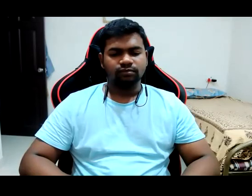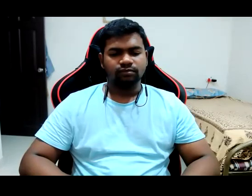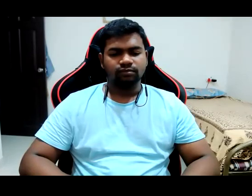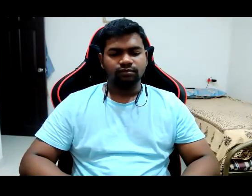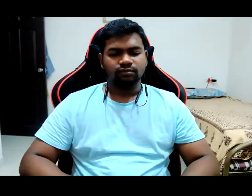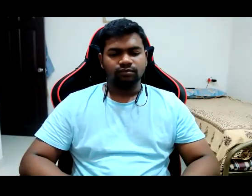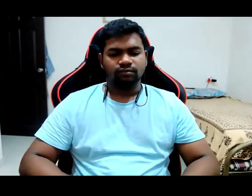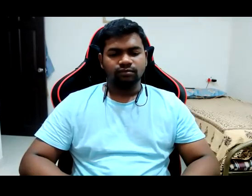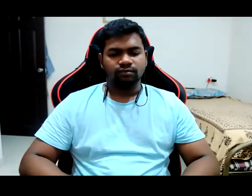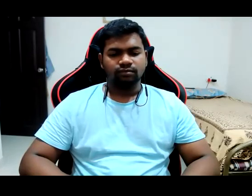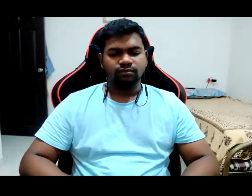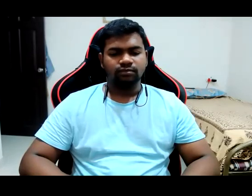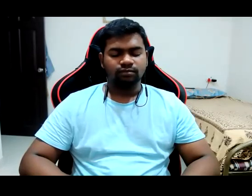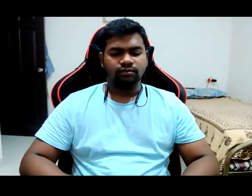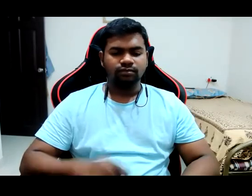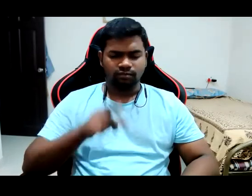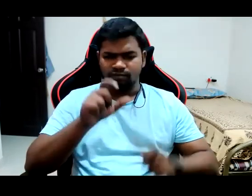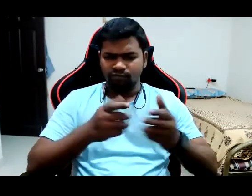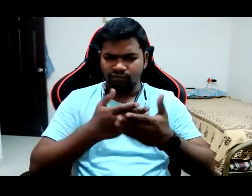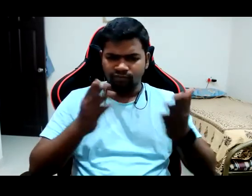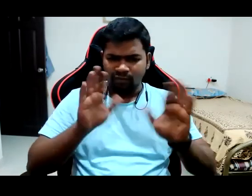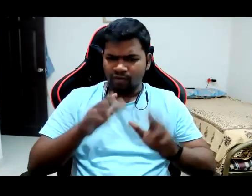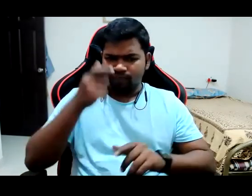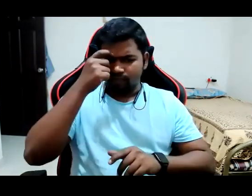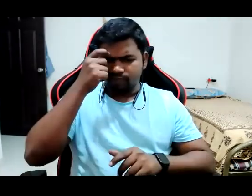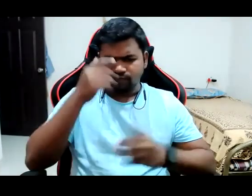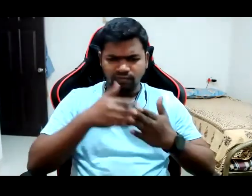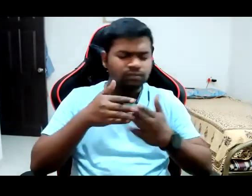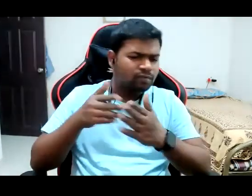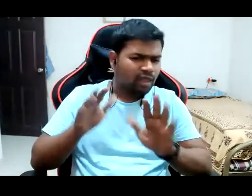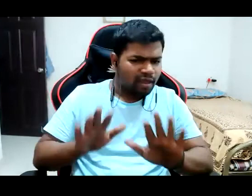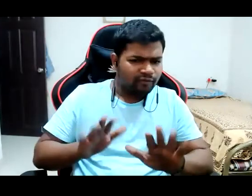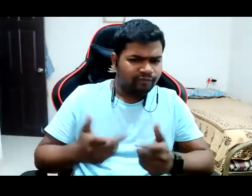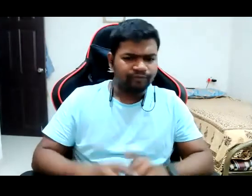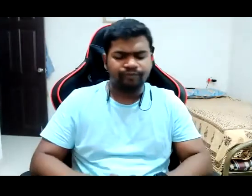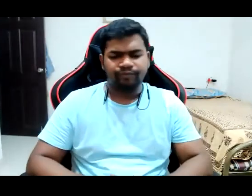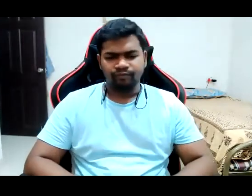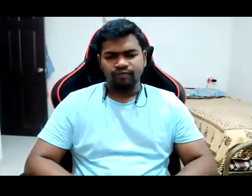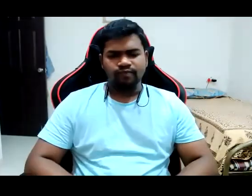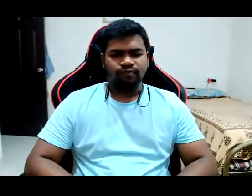Are you facing like any issues trying to navigate, or?